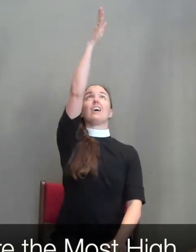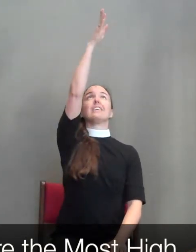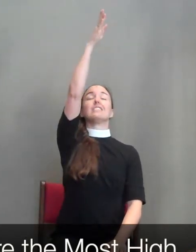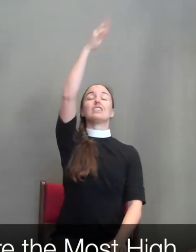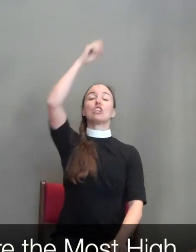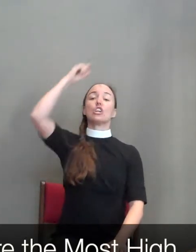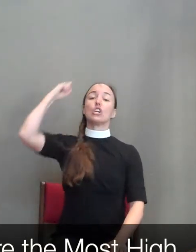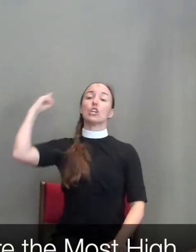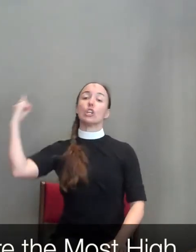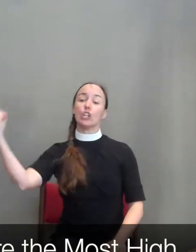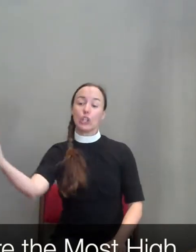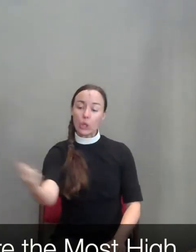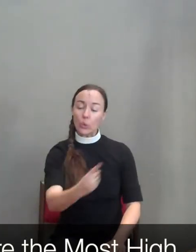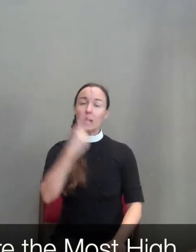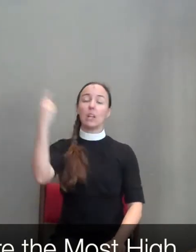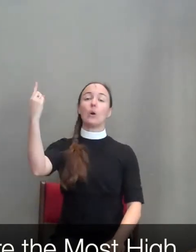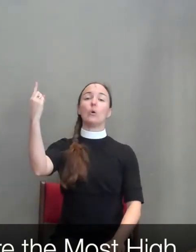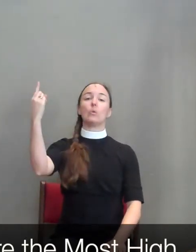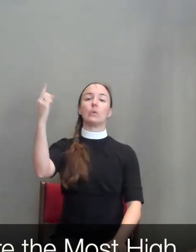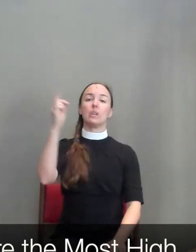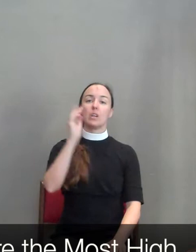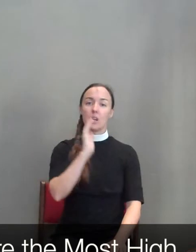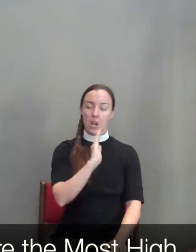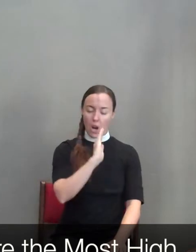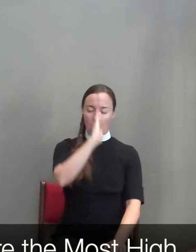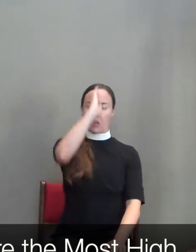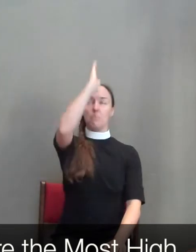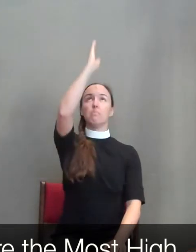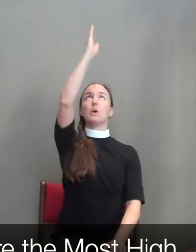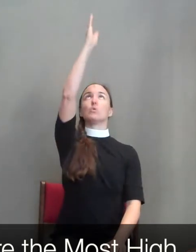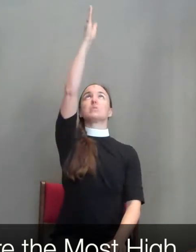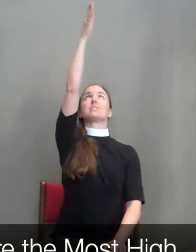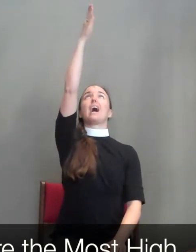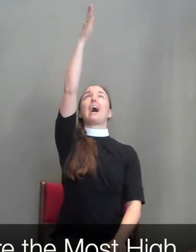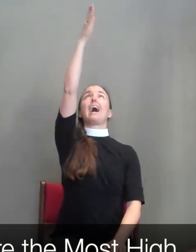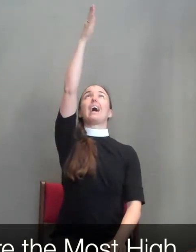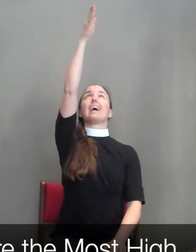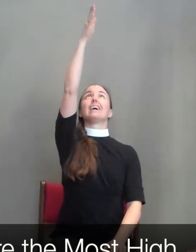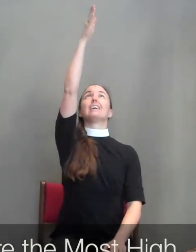God, you alone are the Most High.